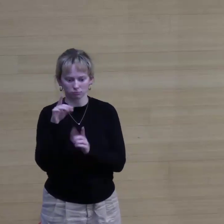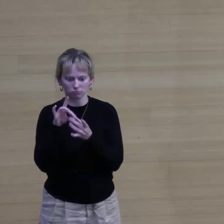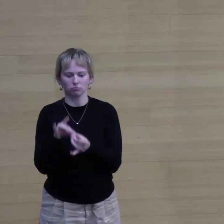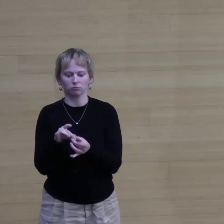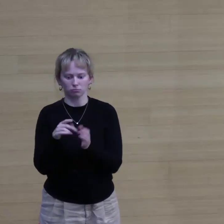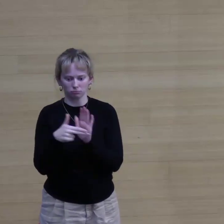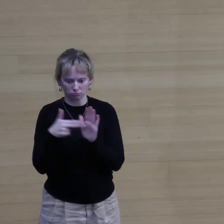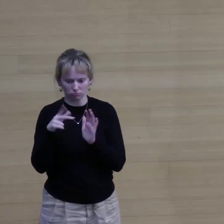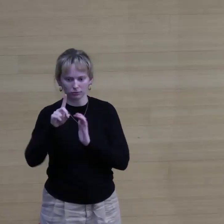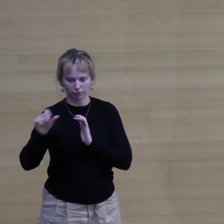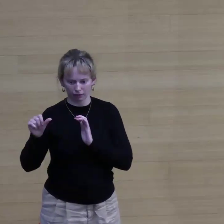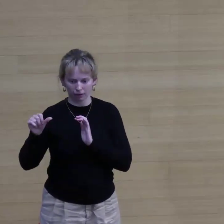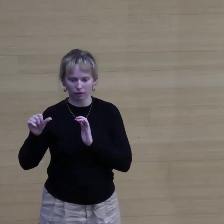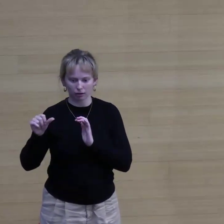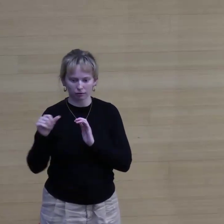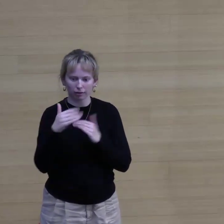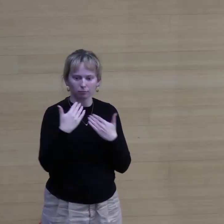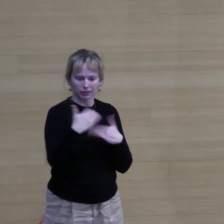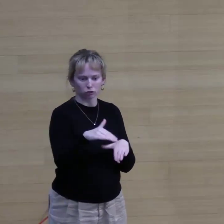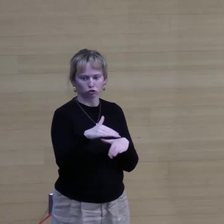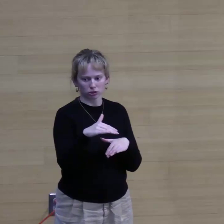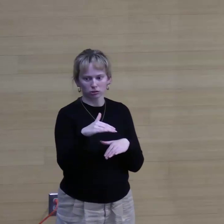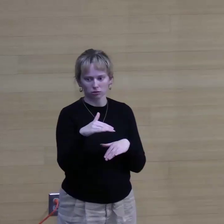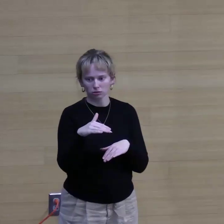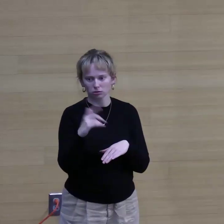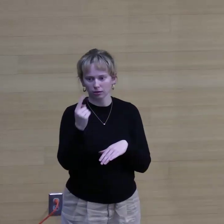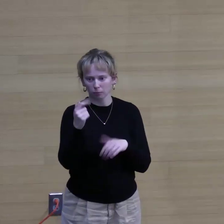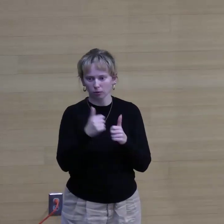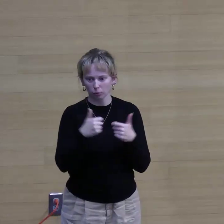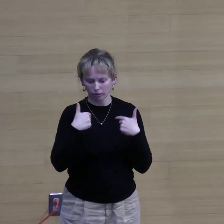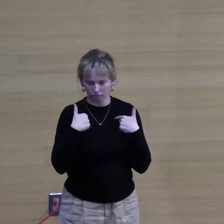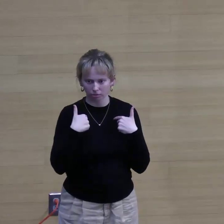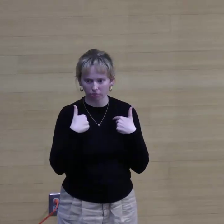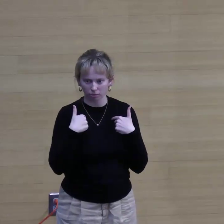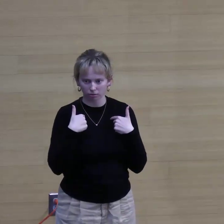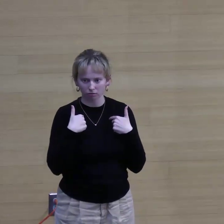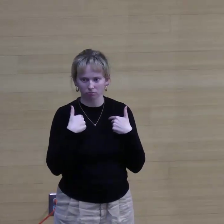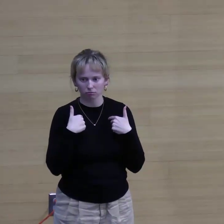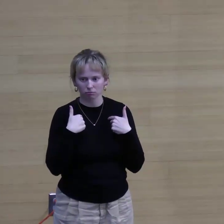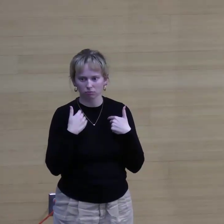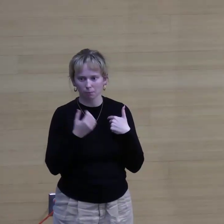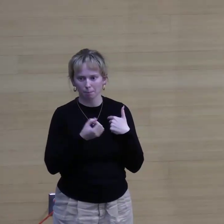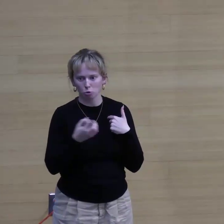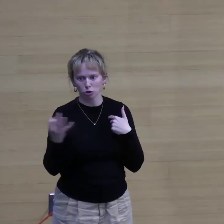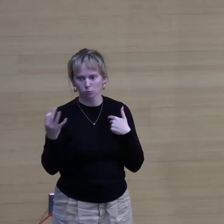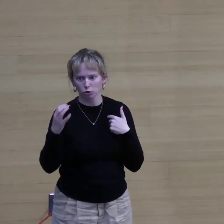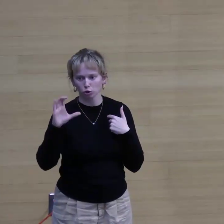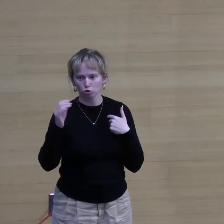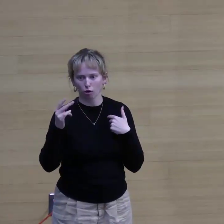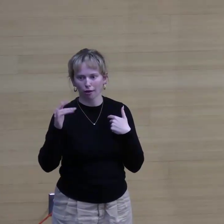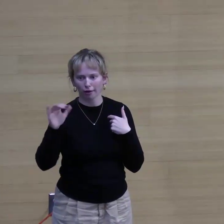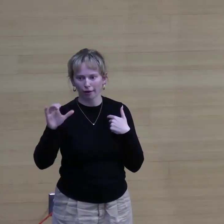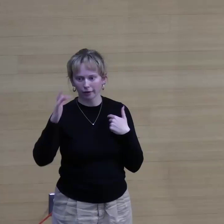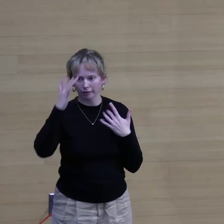disabilities and or limitations. As someone with multiple chronic illnesses and